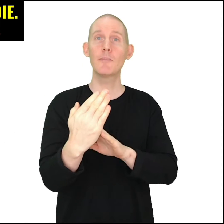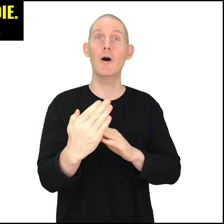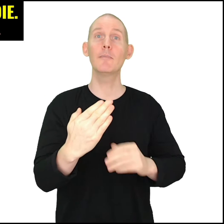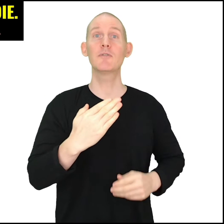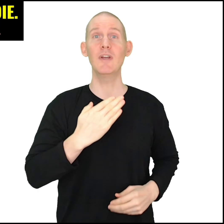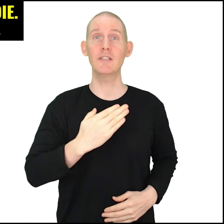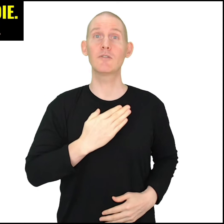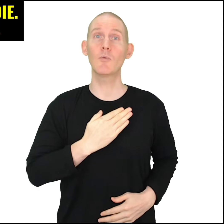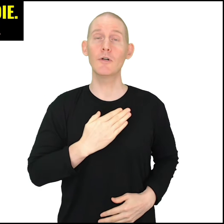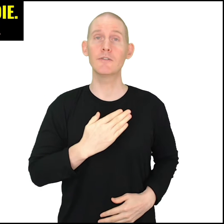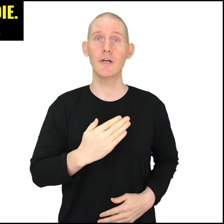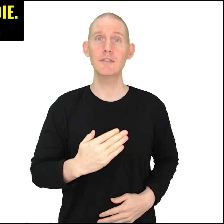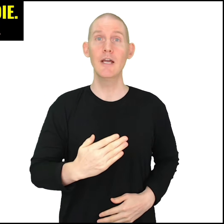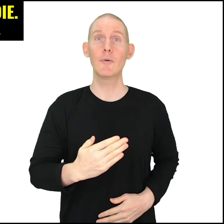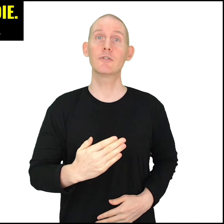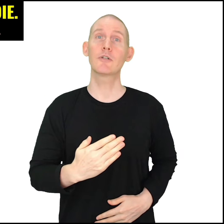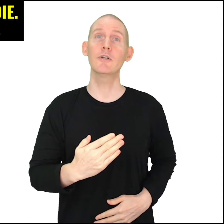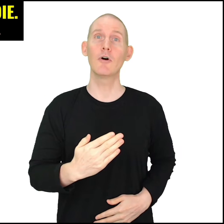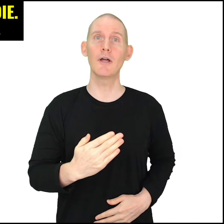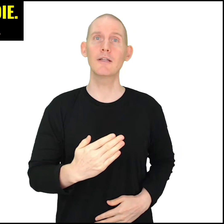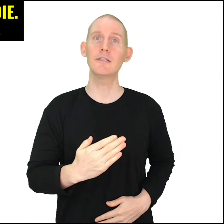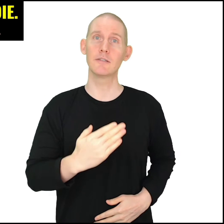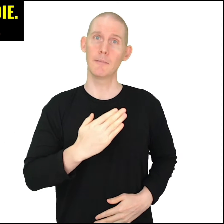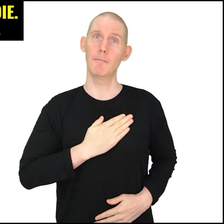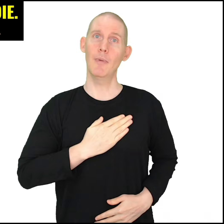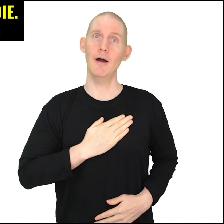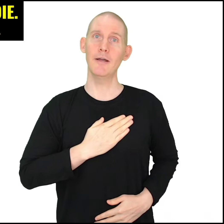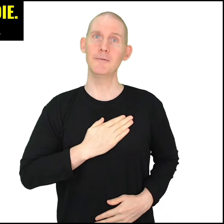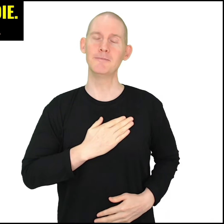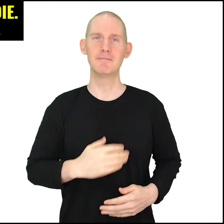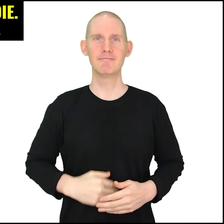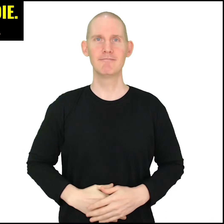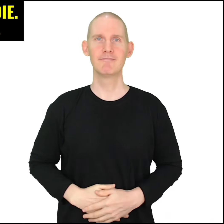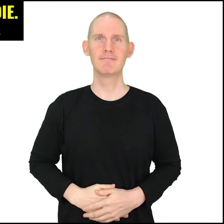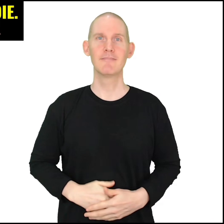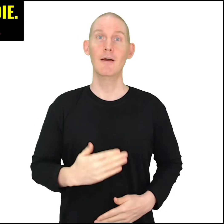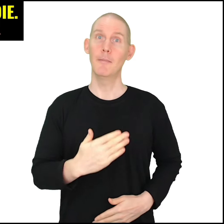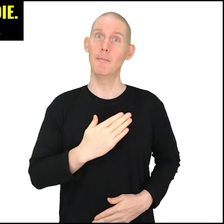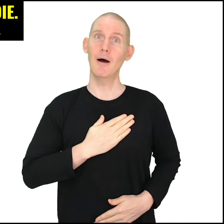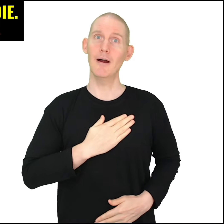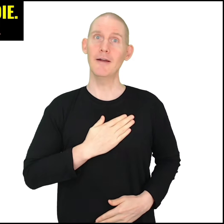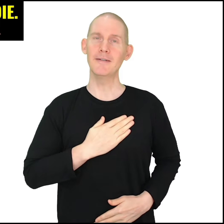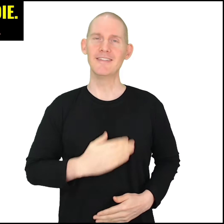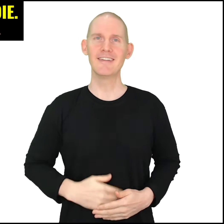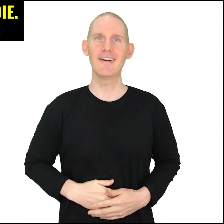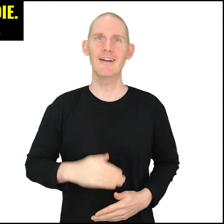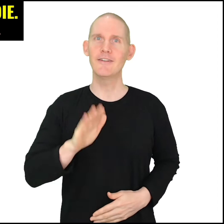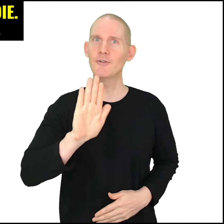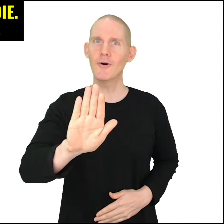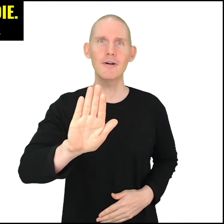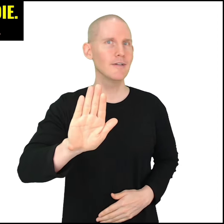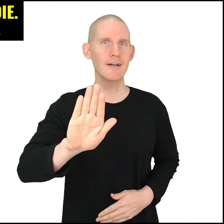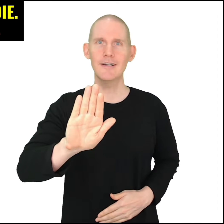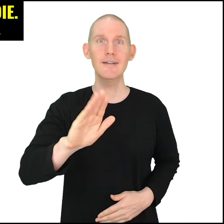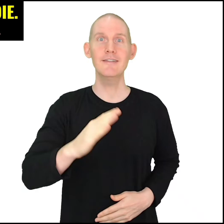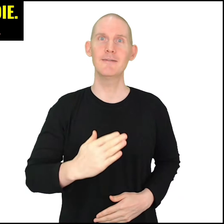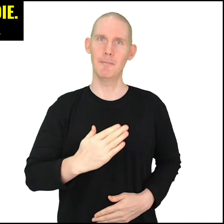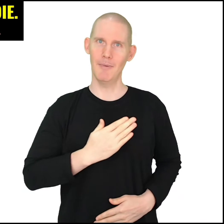palm's facing towards us. And we're just going to go like this. My. My. All right, your,